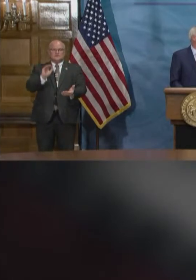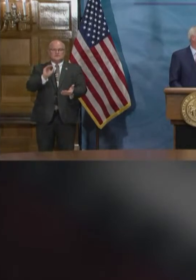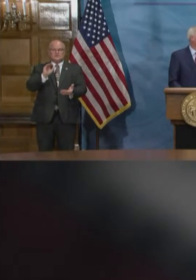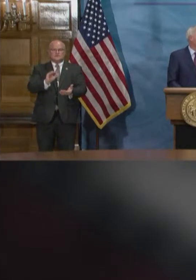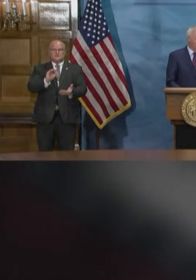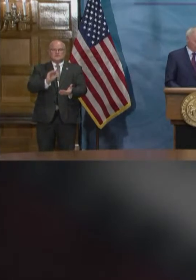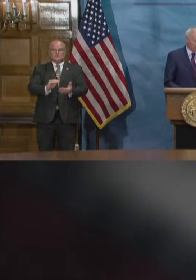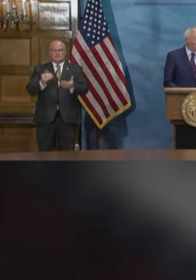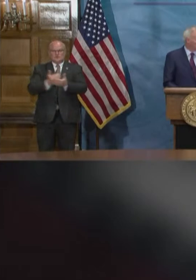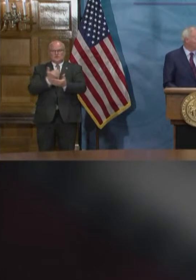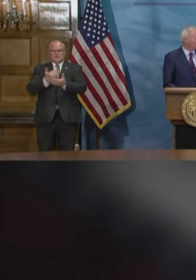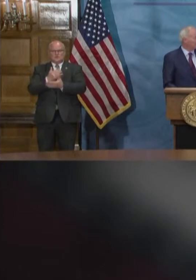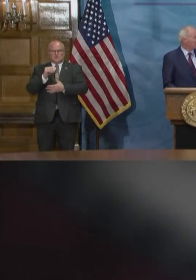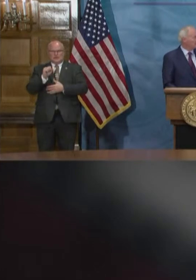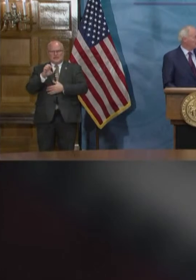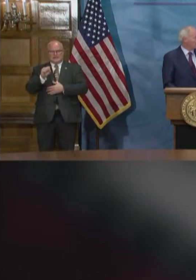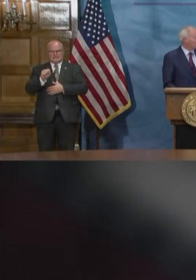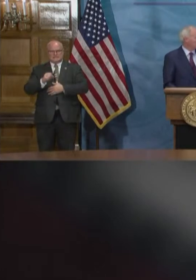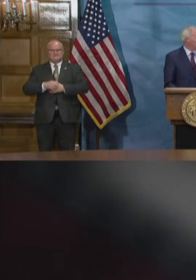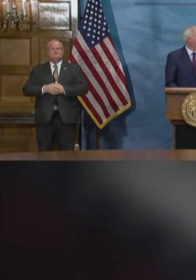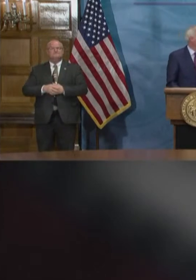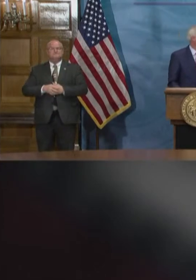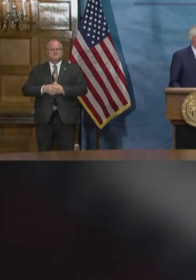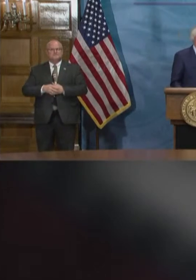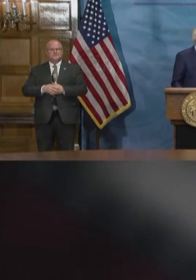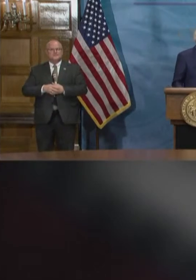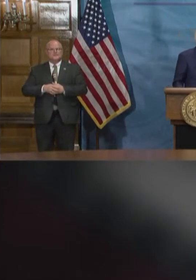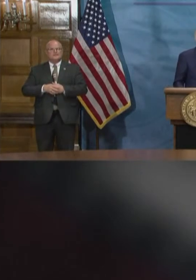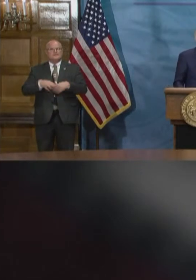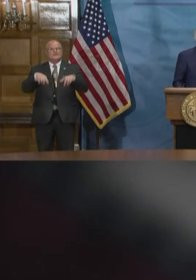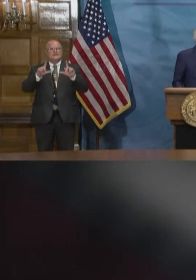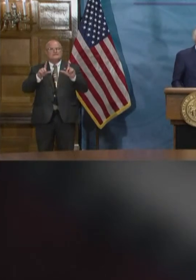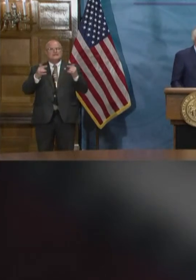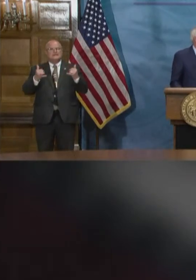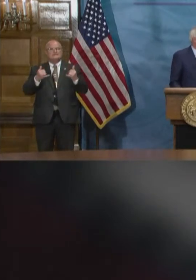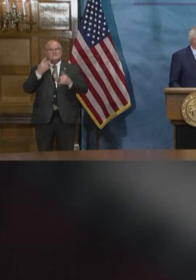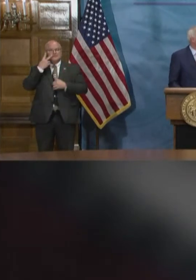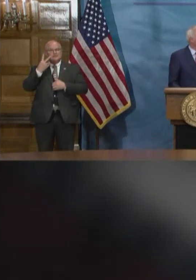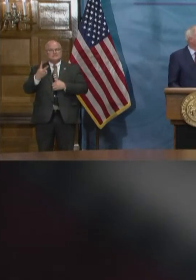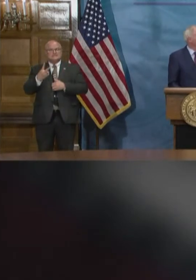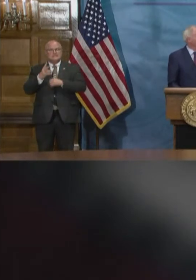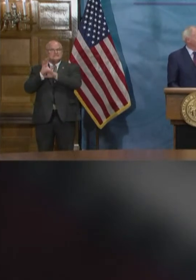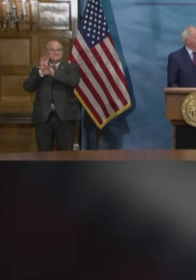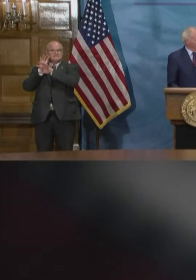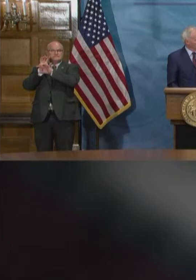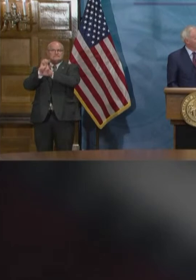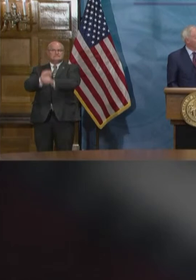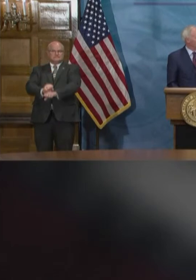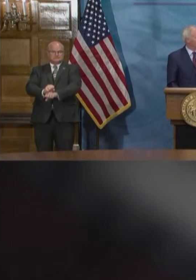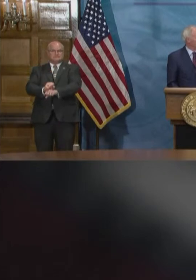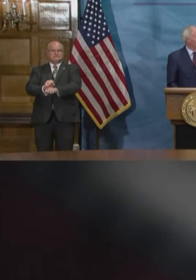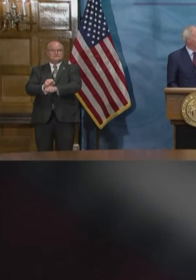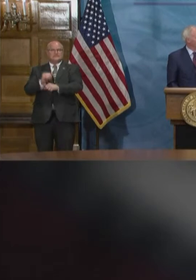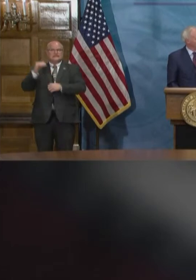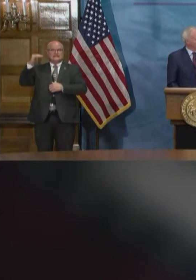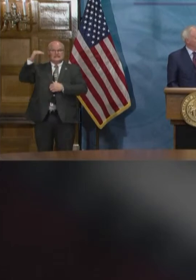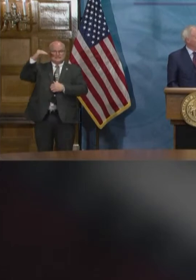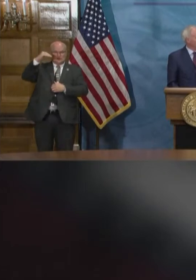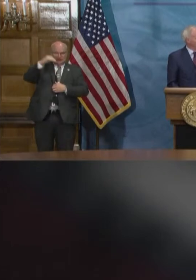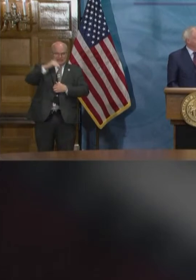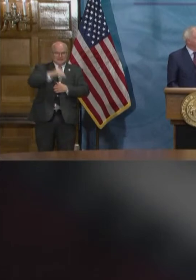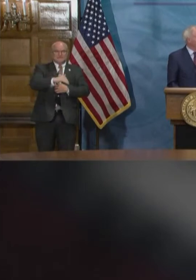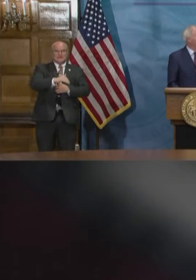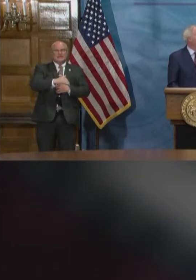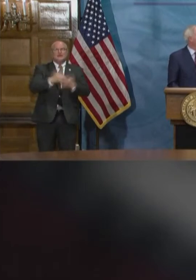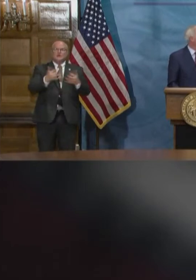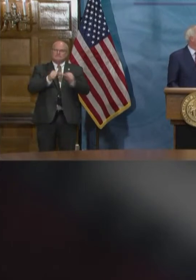cases that might come into our system. Just so we'll go to the next one, you can see the trend line. The trend line is down.